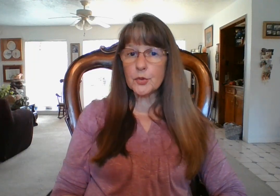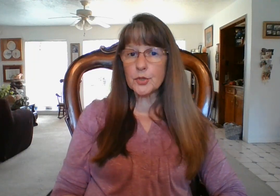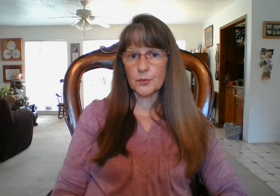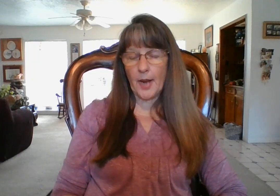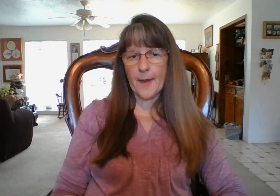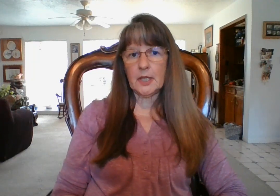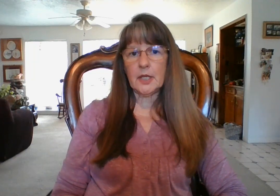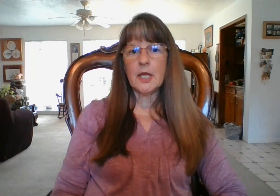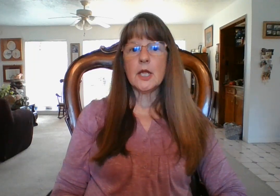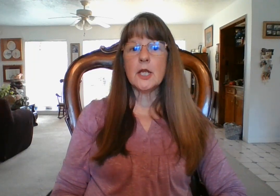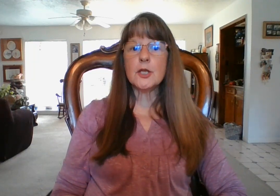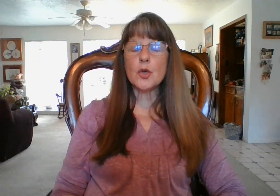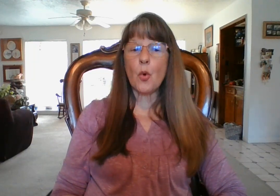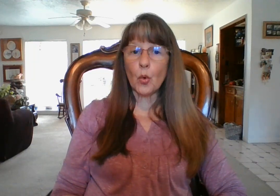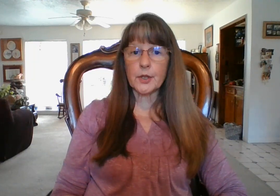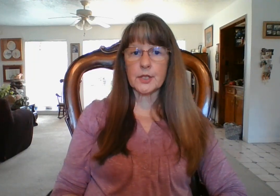Close to rabbit is horse.